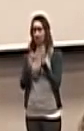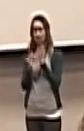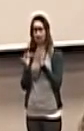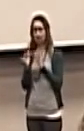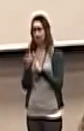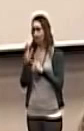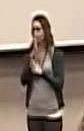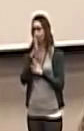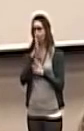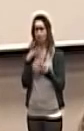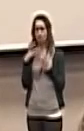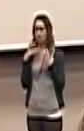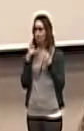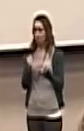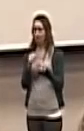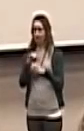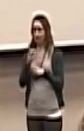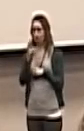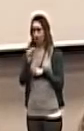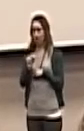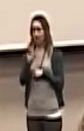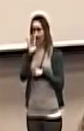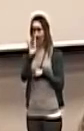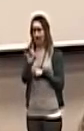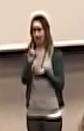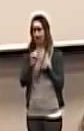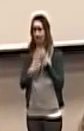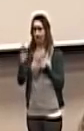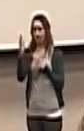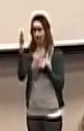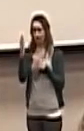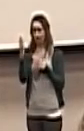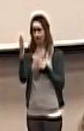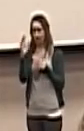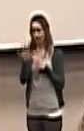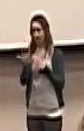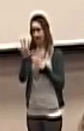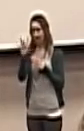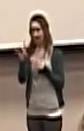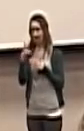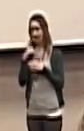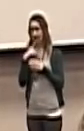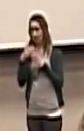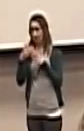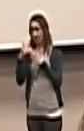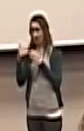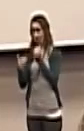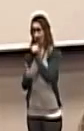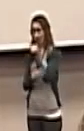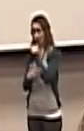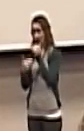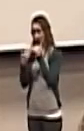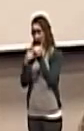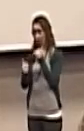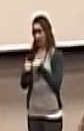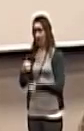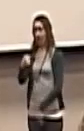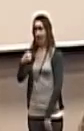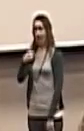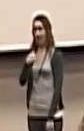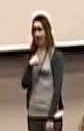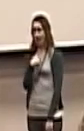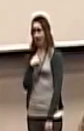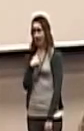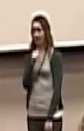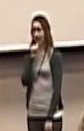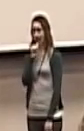spoke boldly in John chapter 8, verse 58, saying, before Abraham was born, I